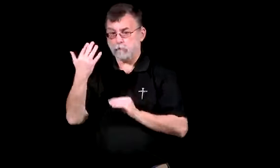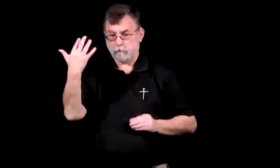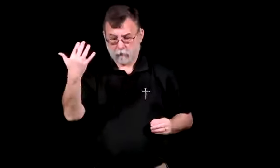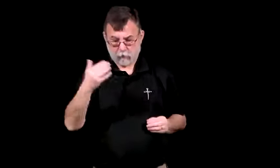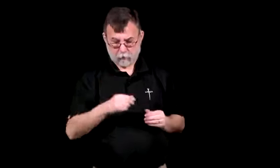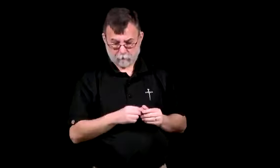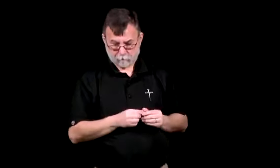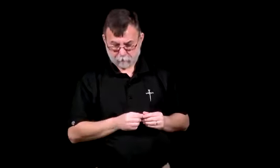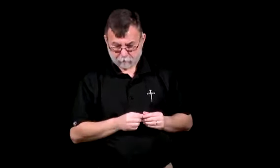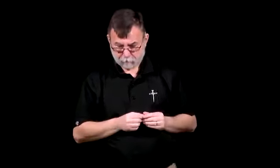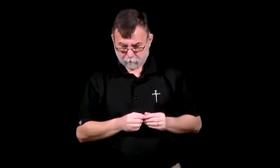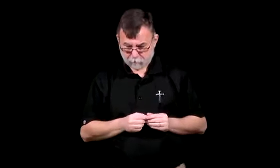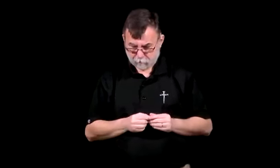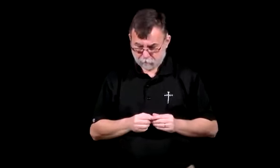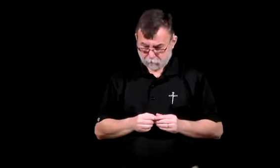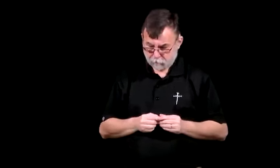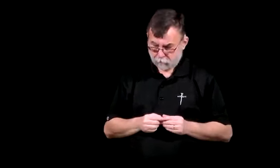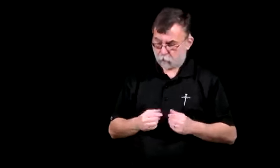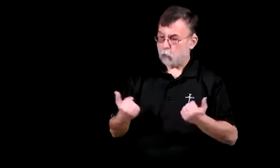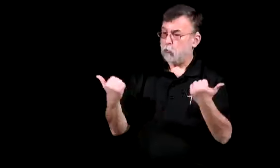And lastly,